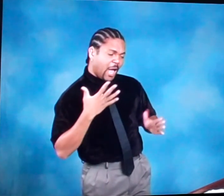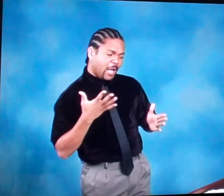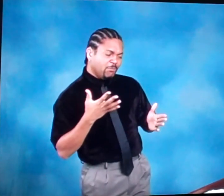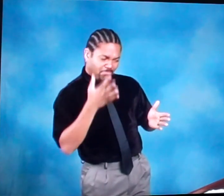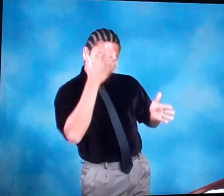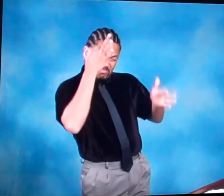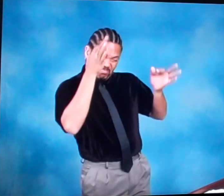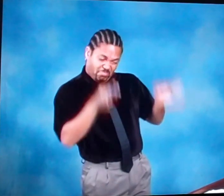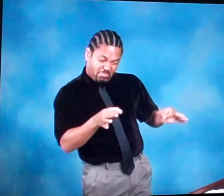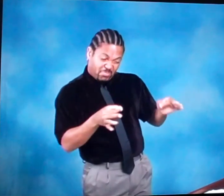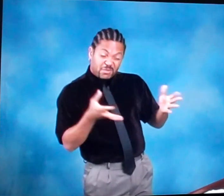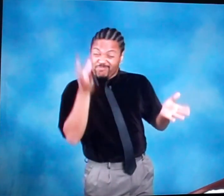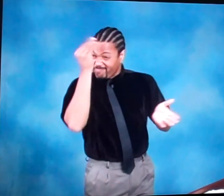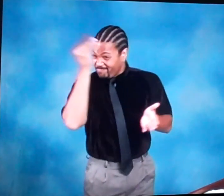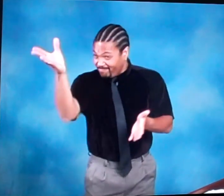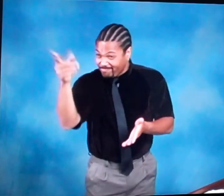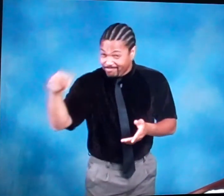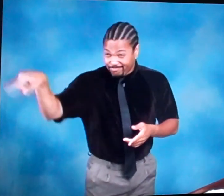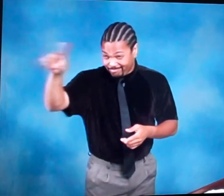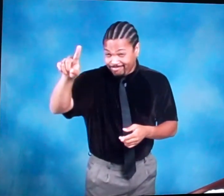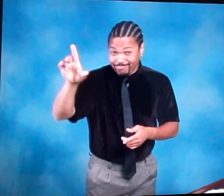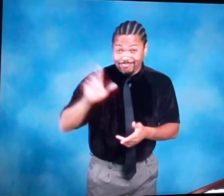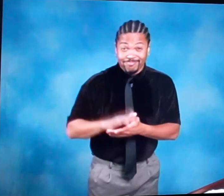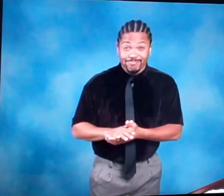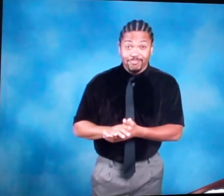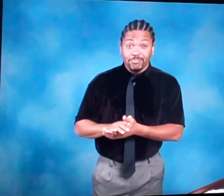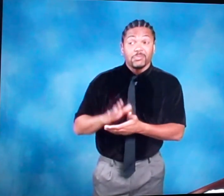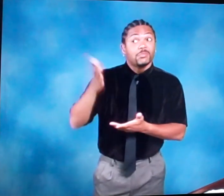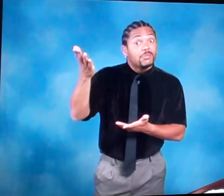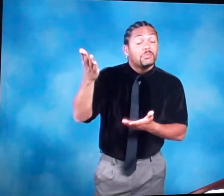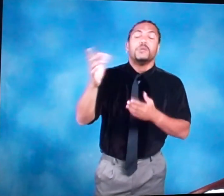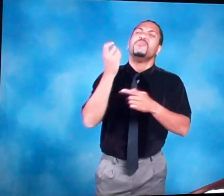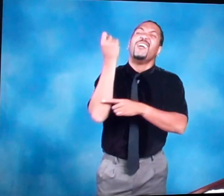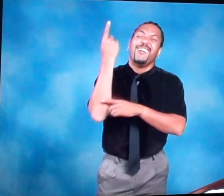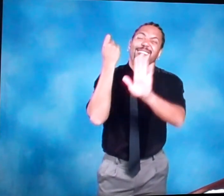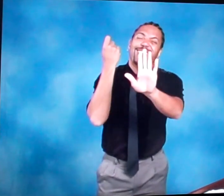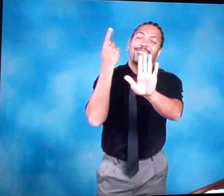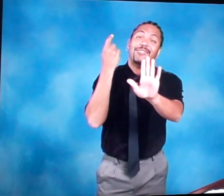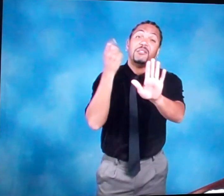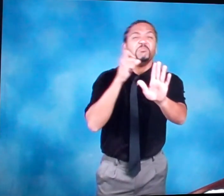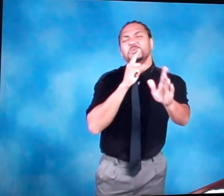your application letter, and they'll make a decision and get back to you.